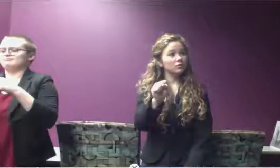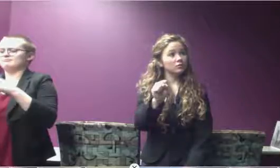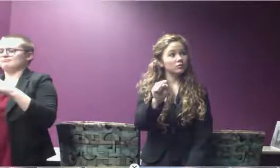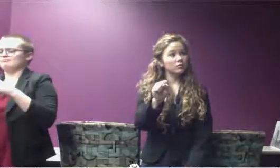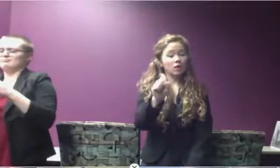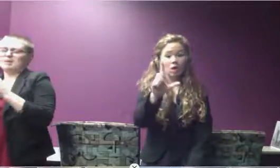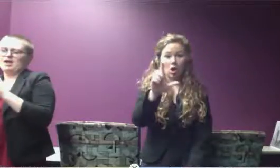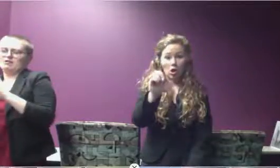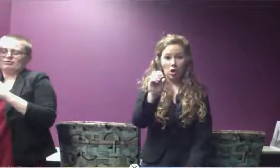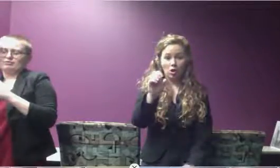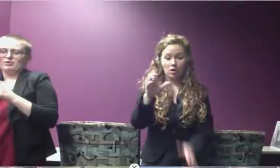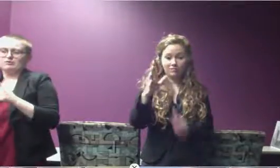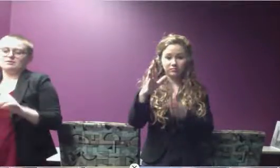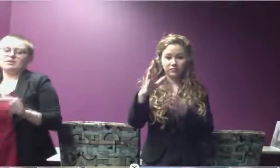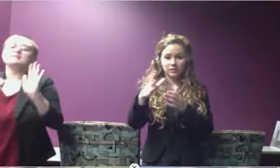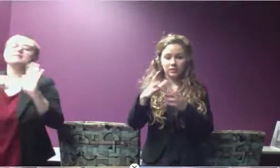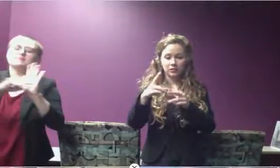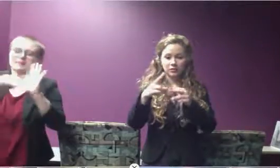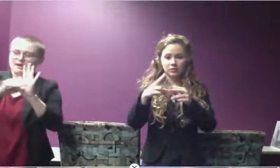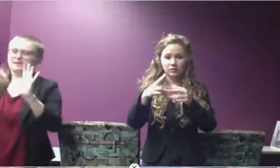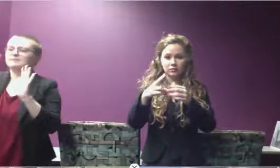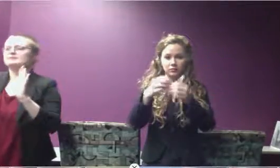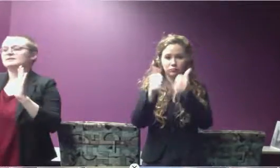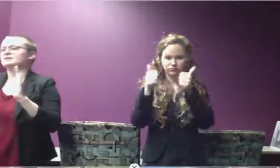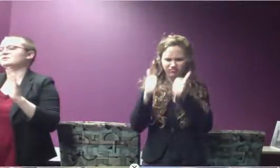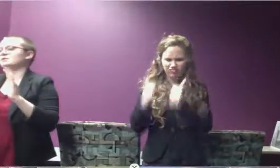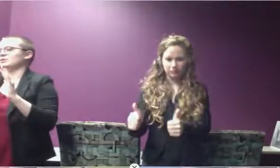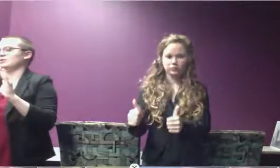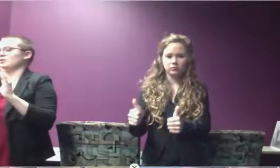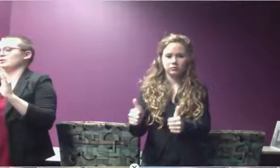So we have yards